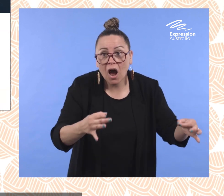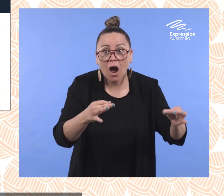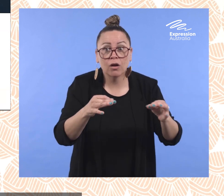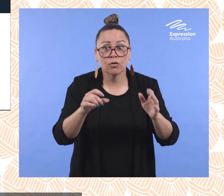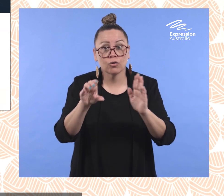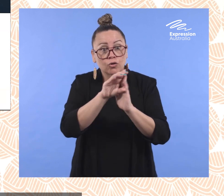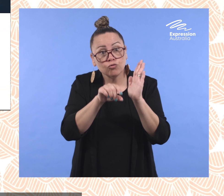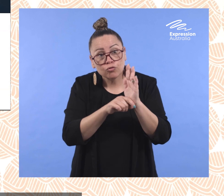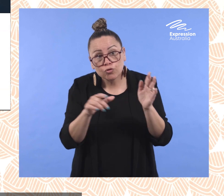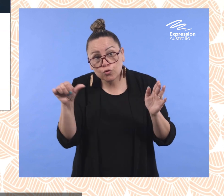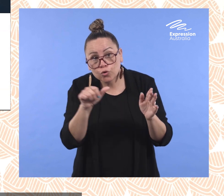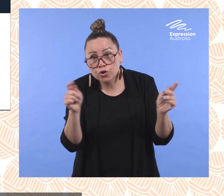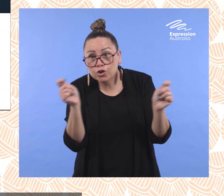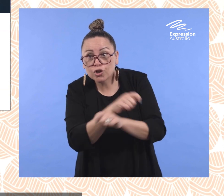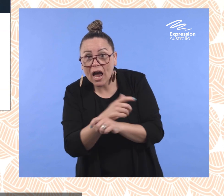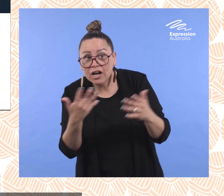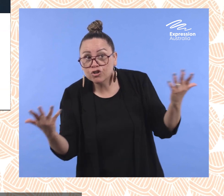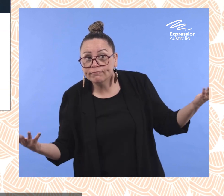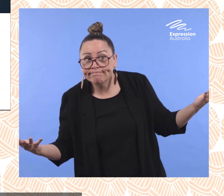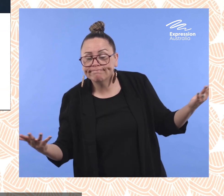Constitution should change.